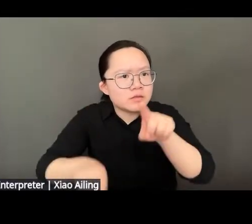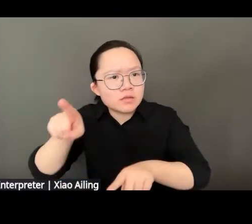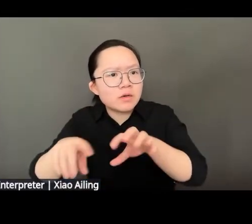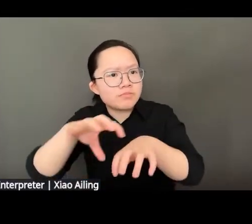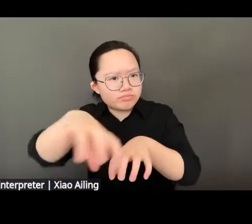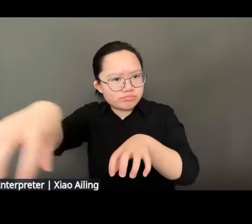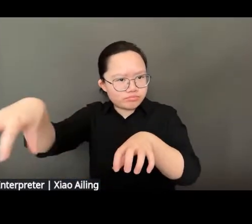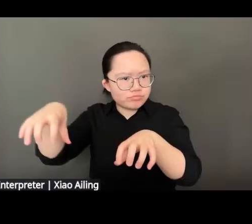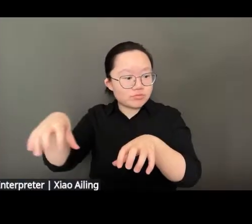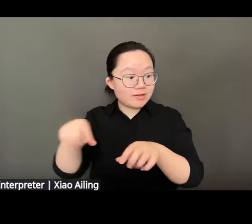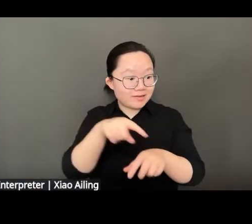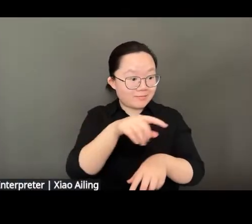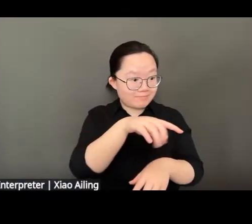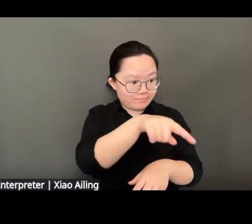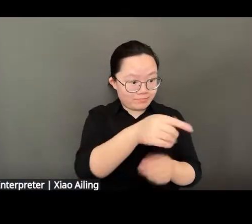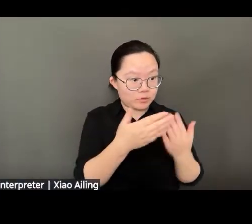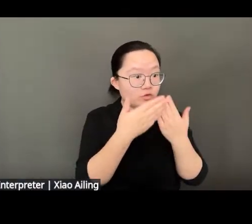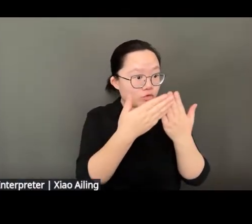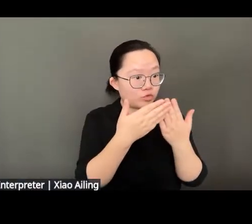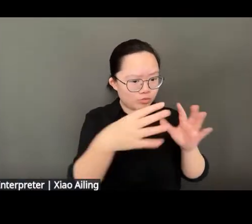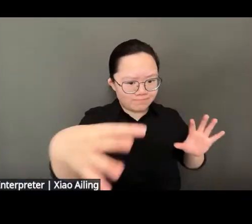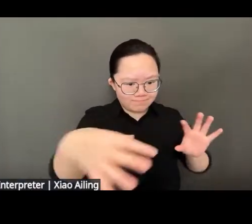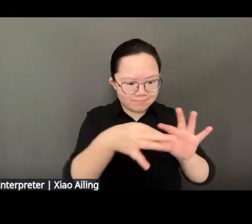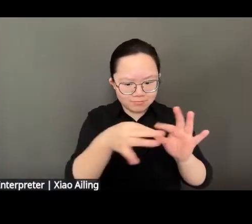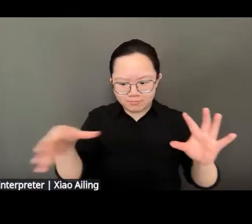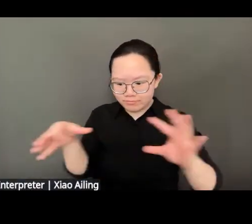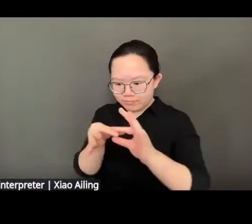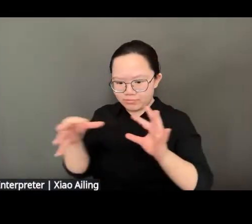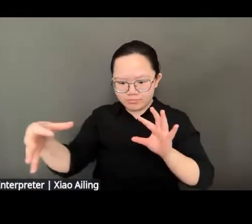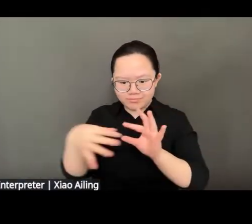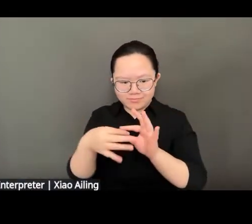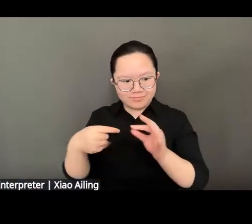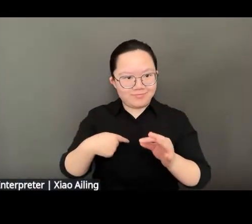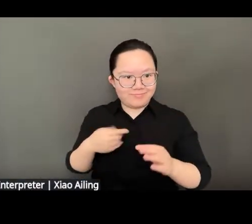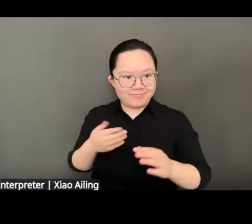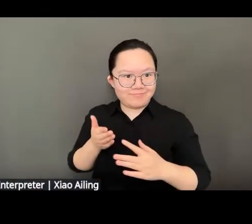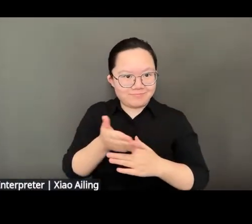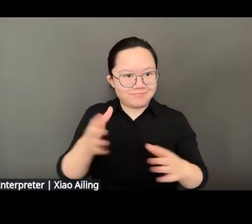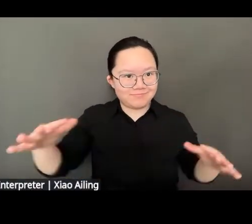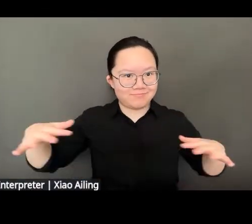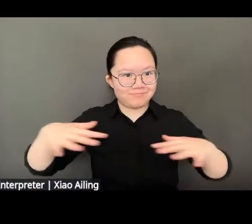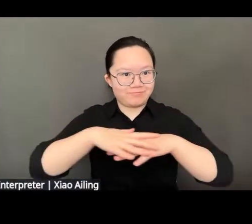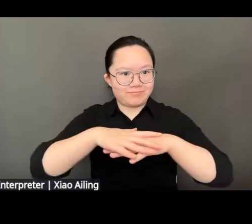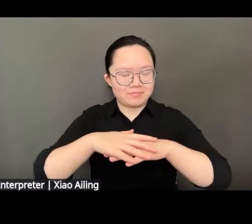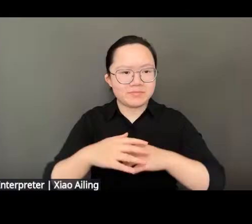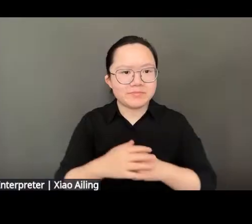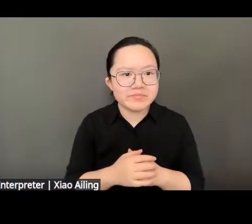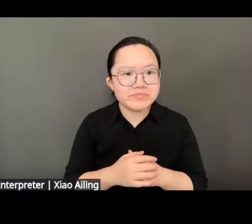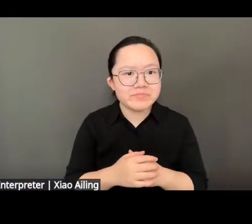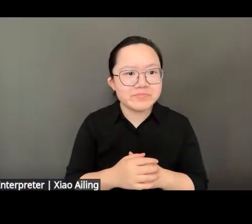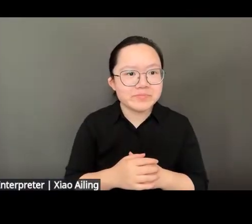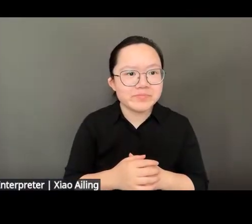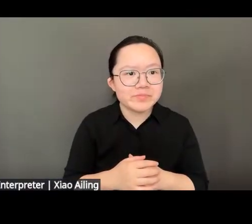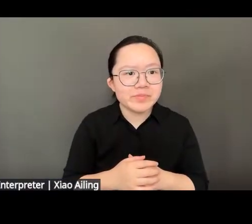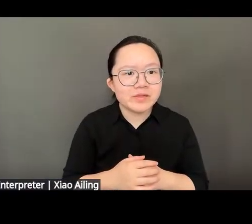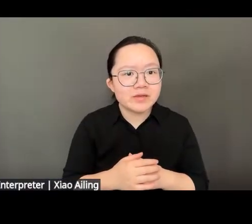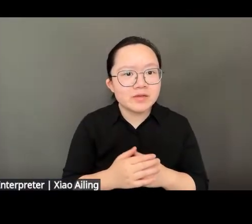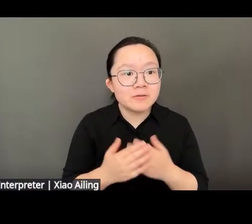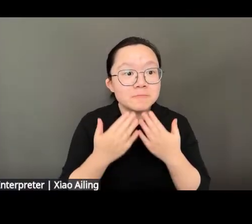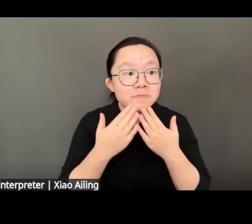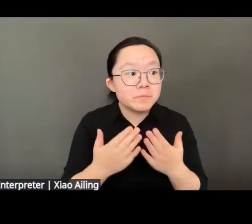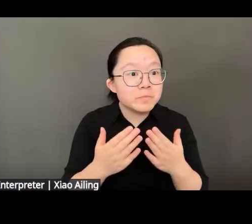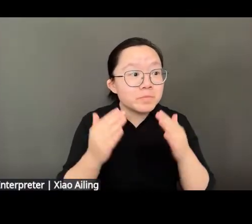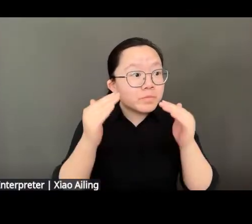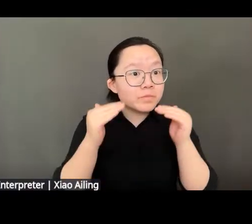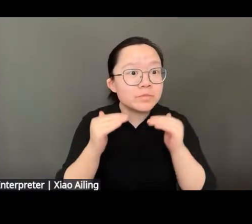Great. Thank you. How about Elizabeth or Gayatri? Either of you online want to pick